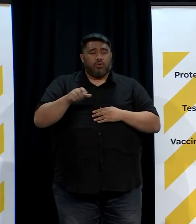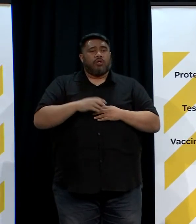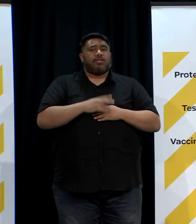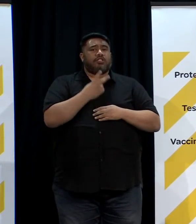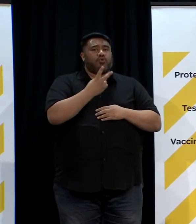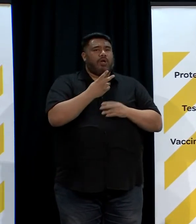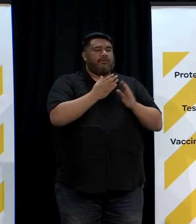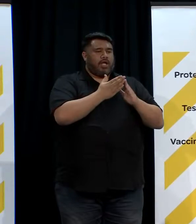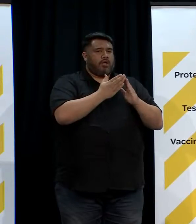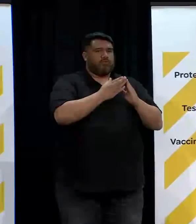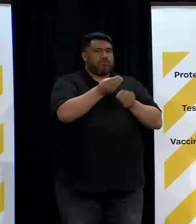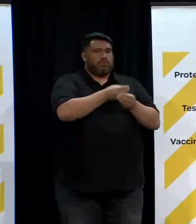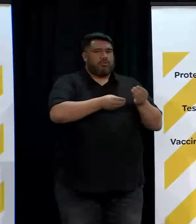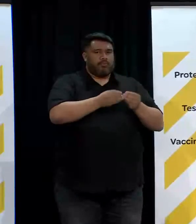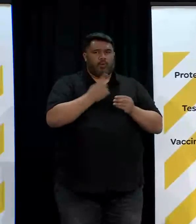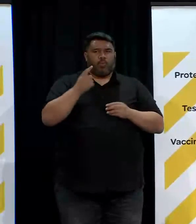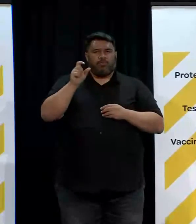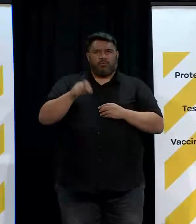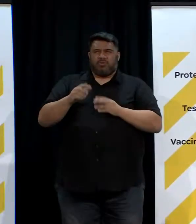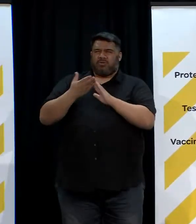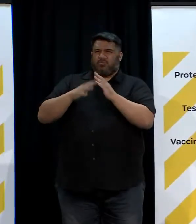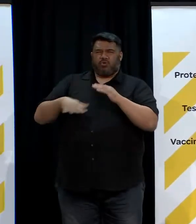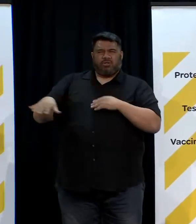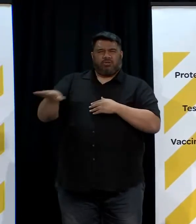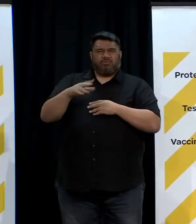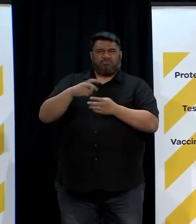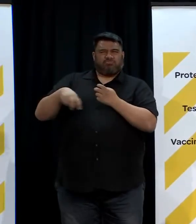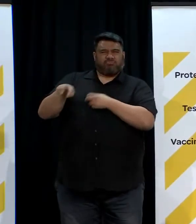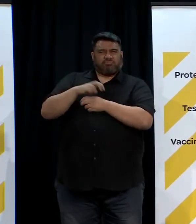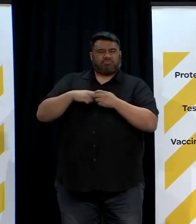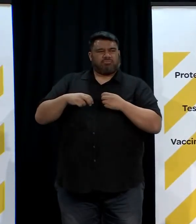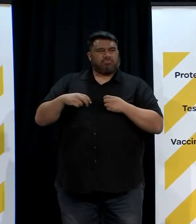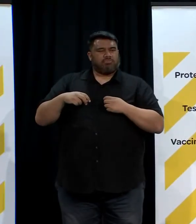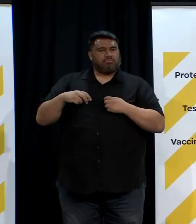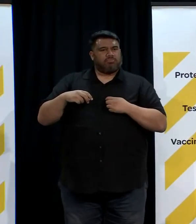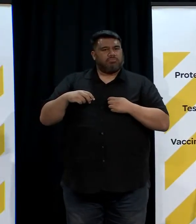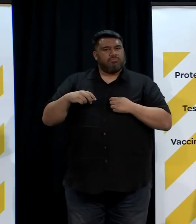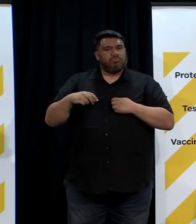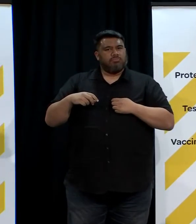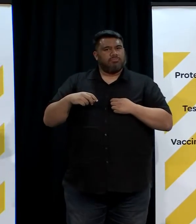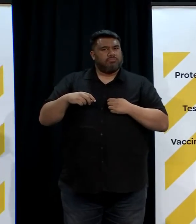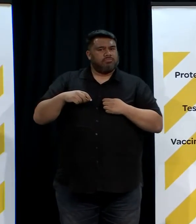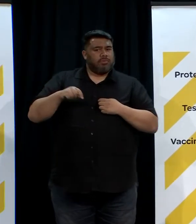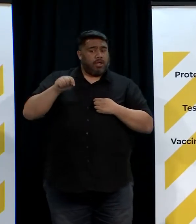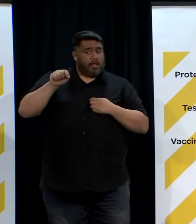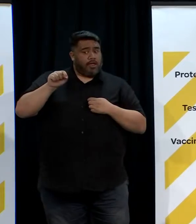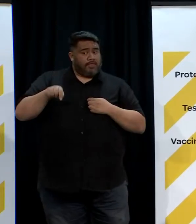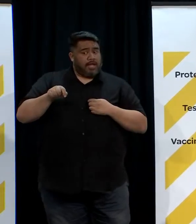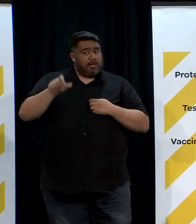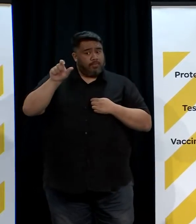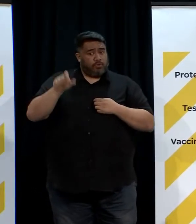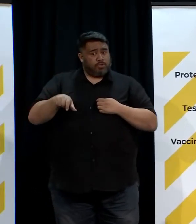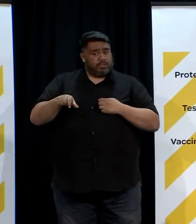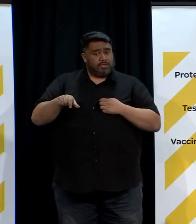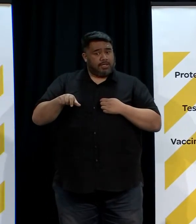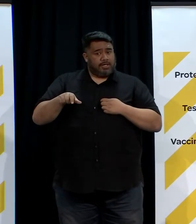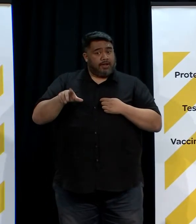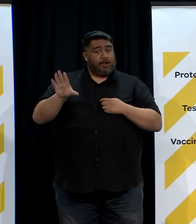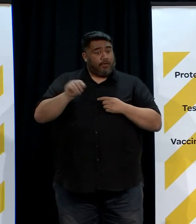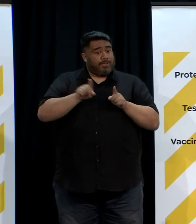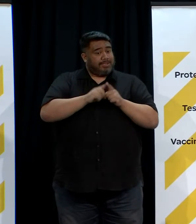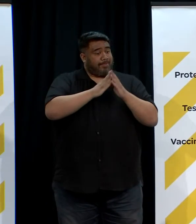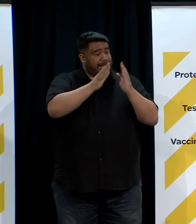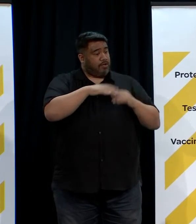was infectious in the community. Were those the same person, or was there a household contact who was infectious in the community, and should they have been out there?